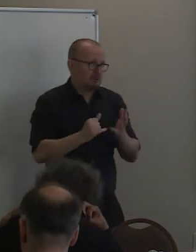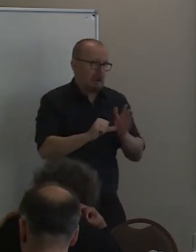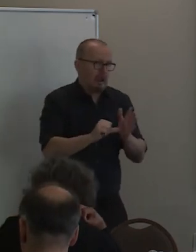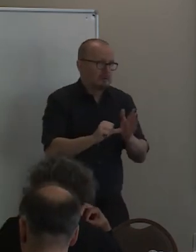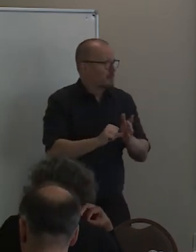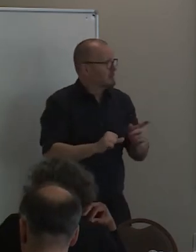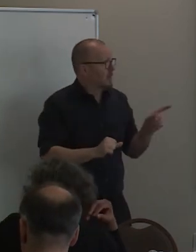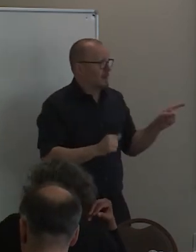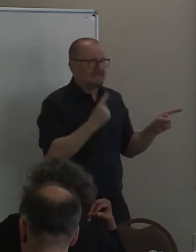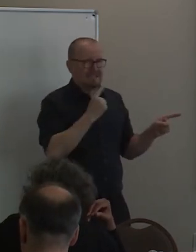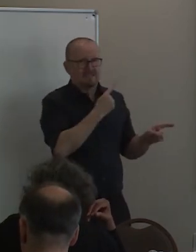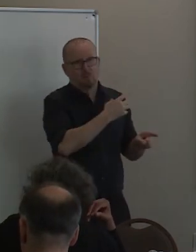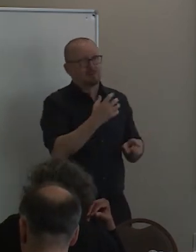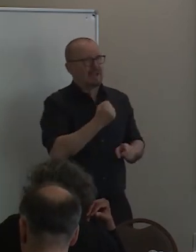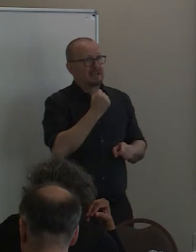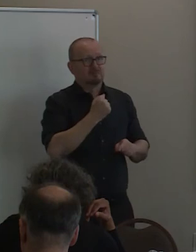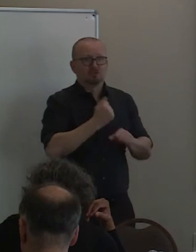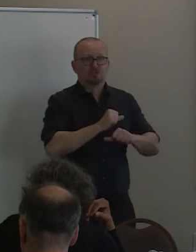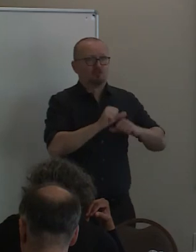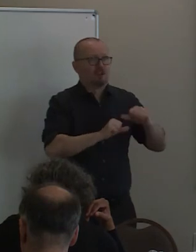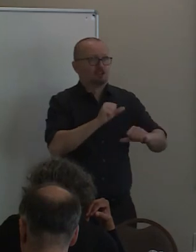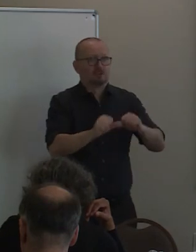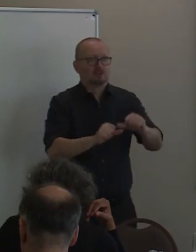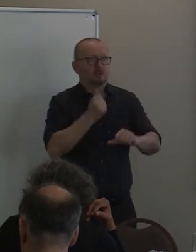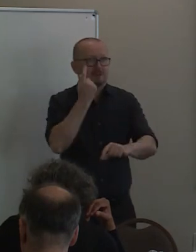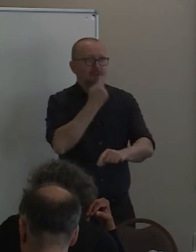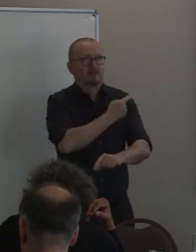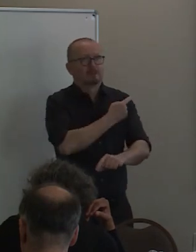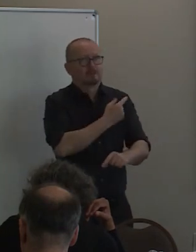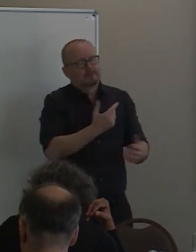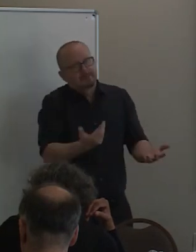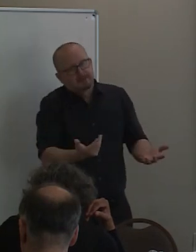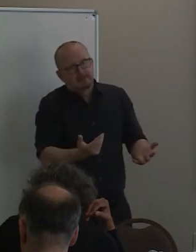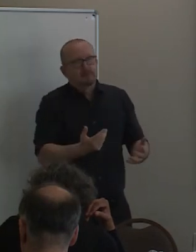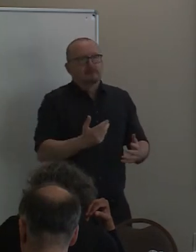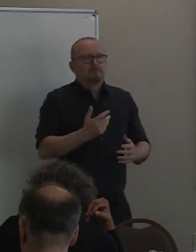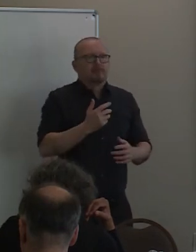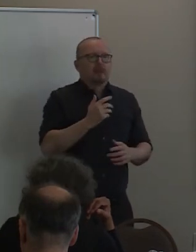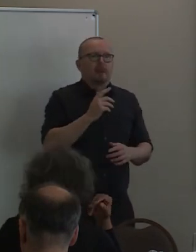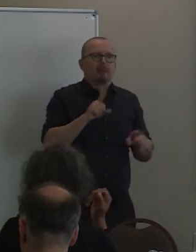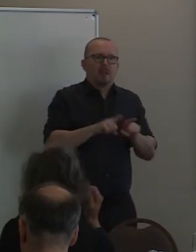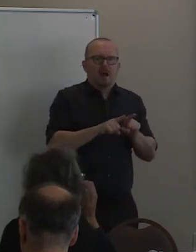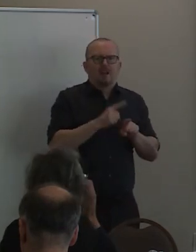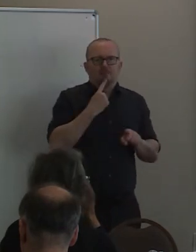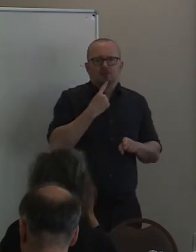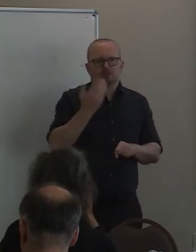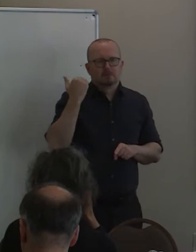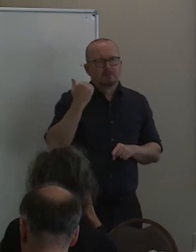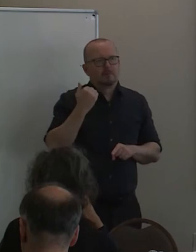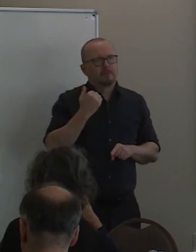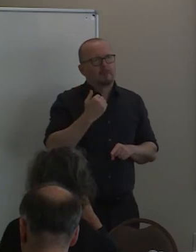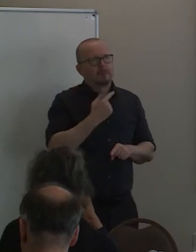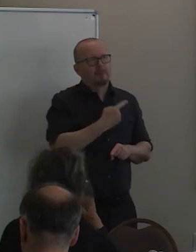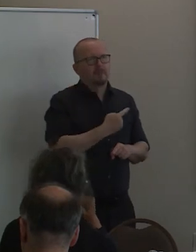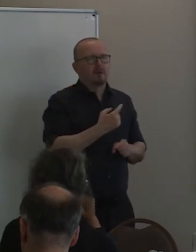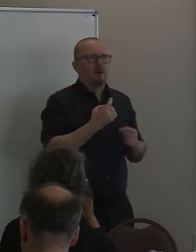that this is something that's going to take generations. But we also know, and has been mentioned, there are already